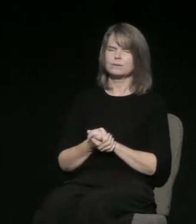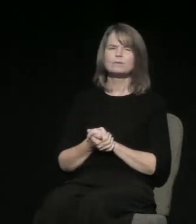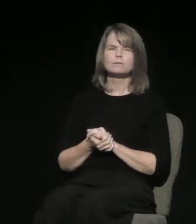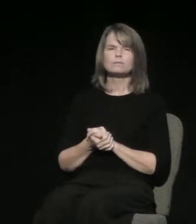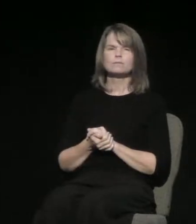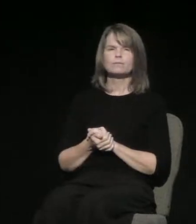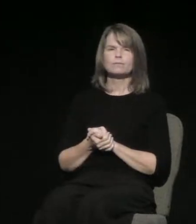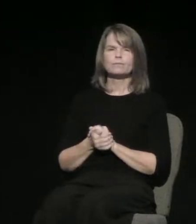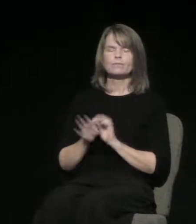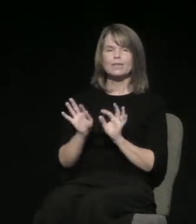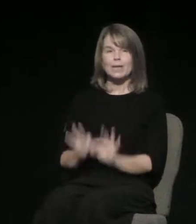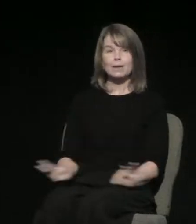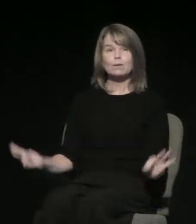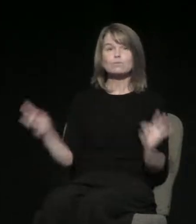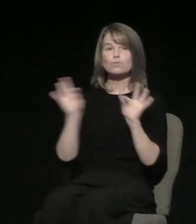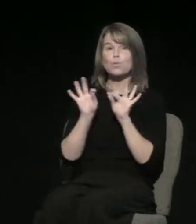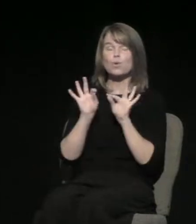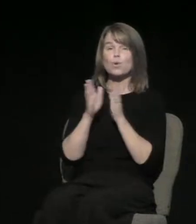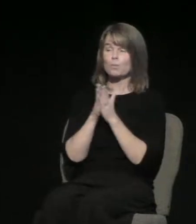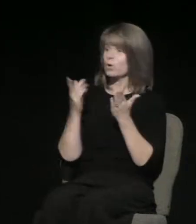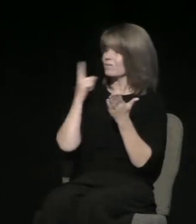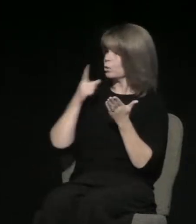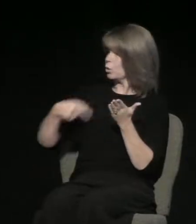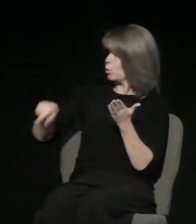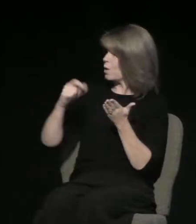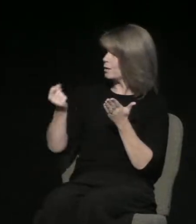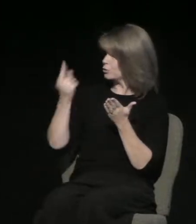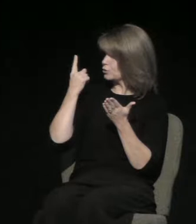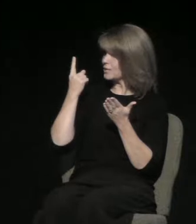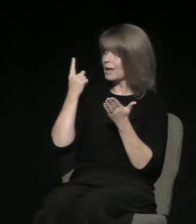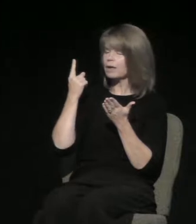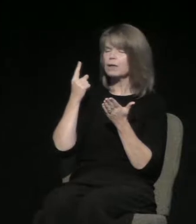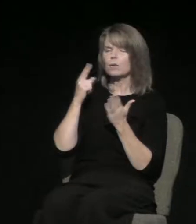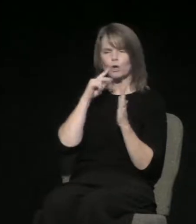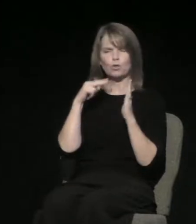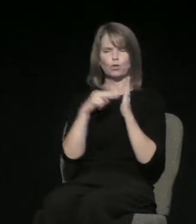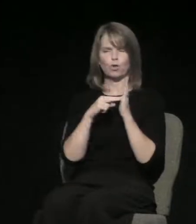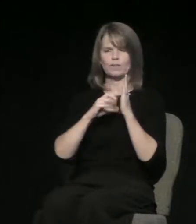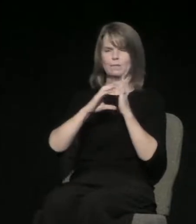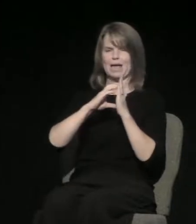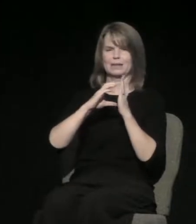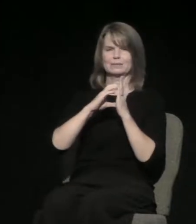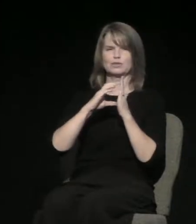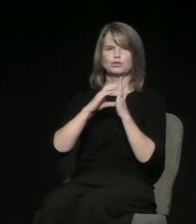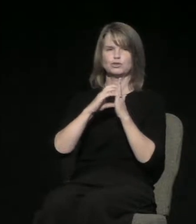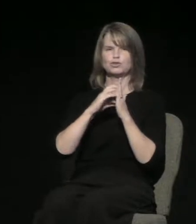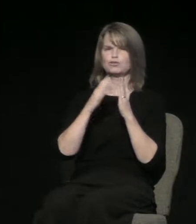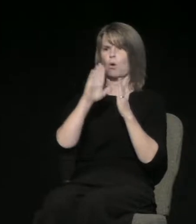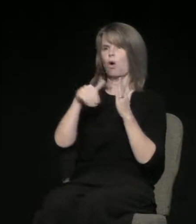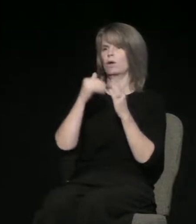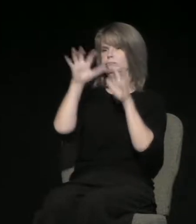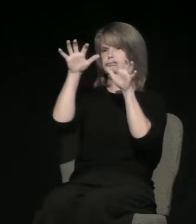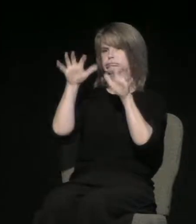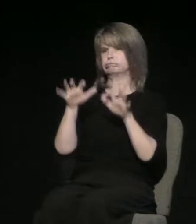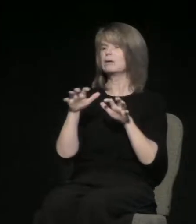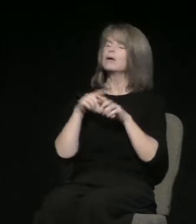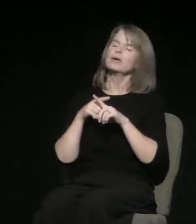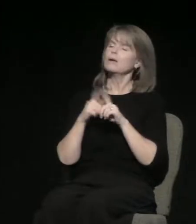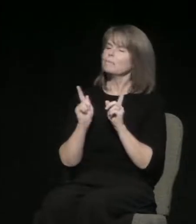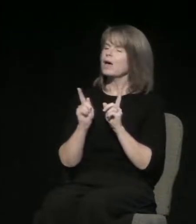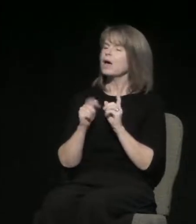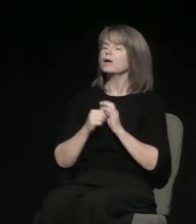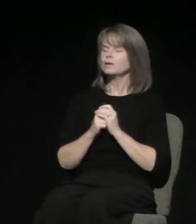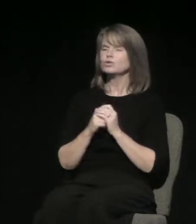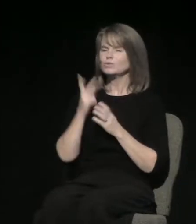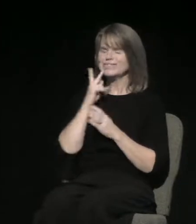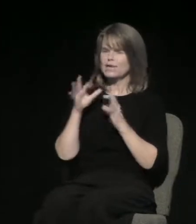It's an important book For you to understand I want you to look At this passage It's just All of it up there But look at the Relationship in this